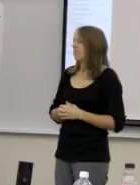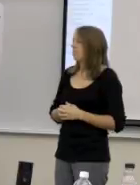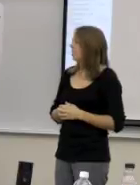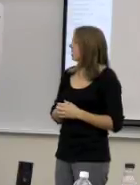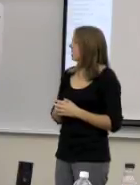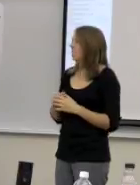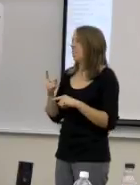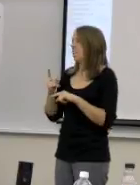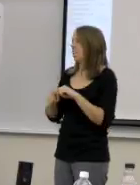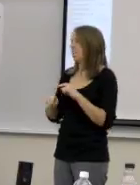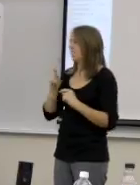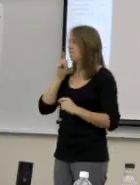right.